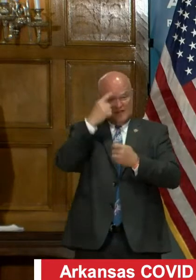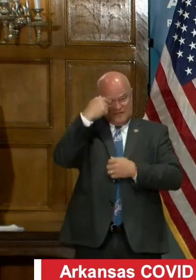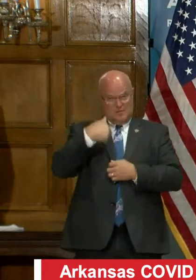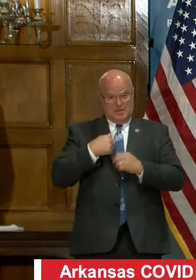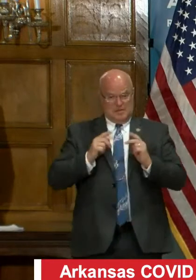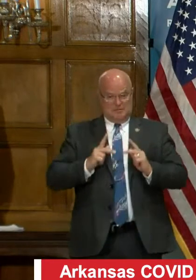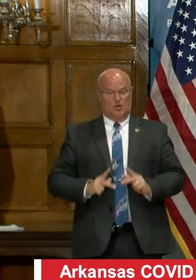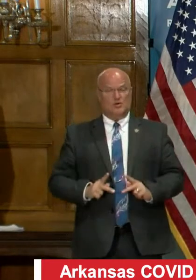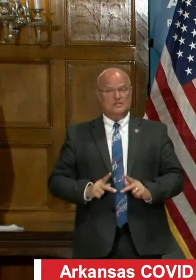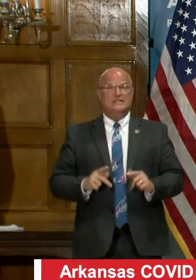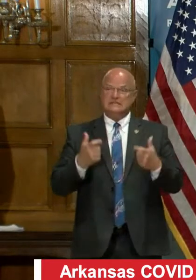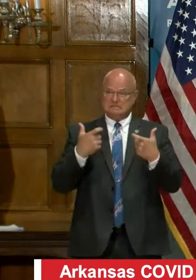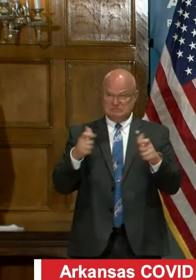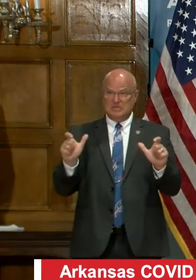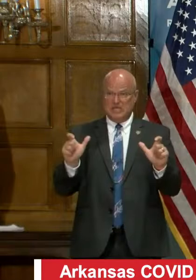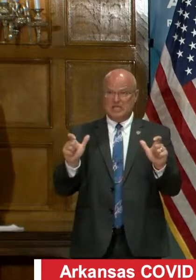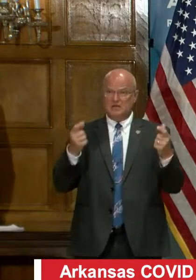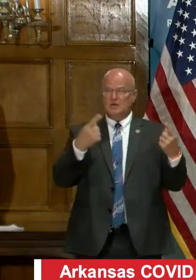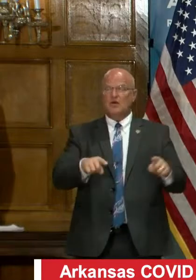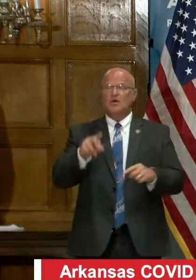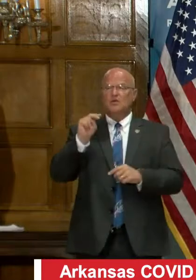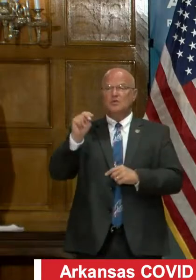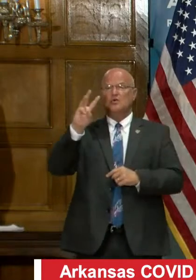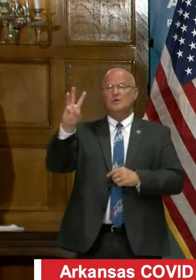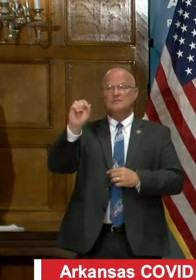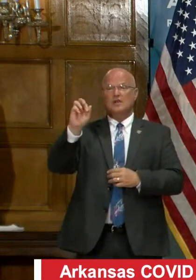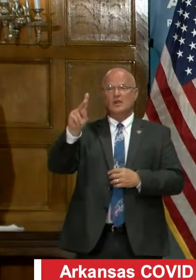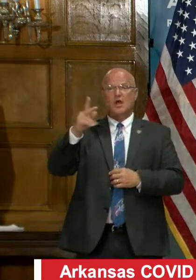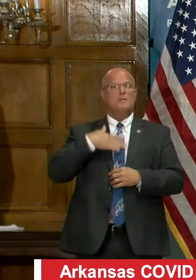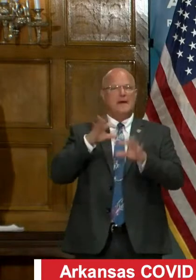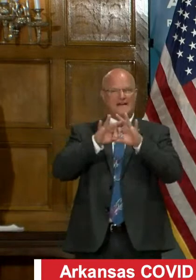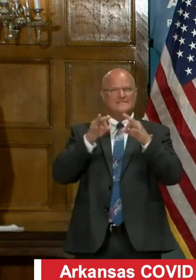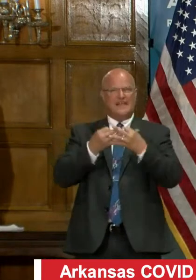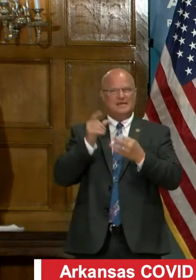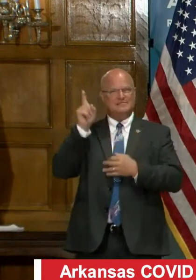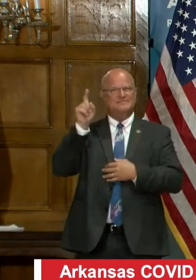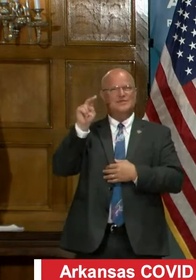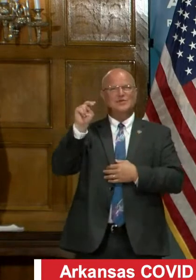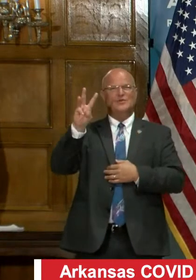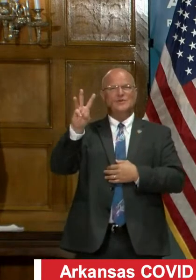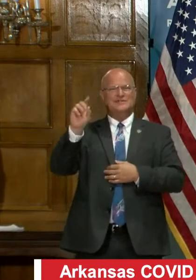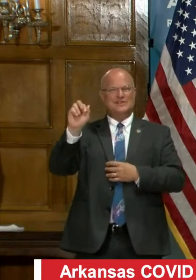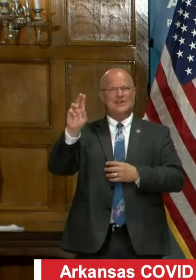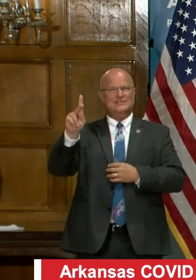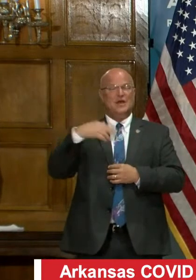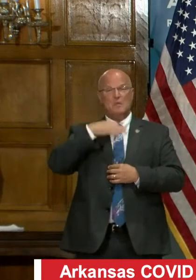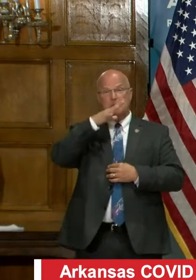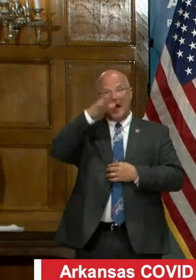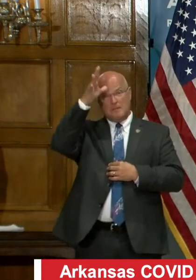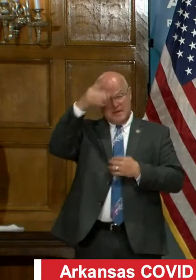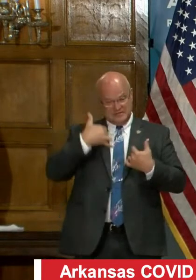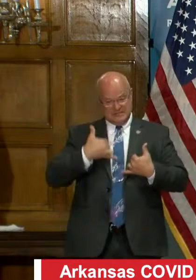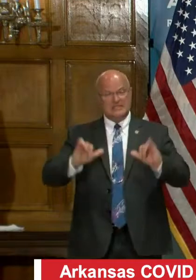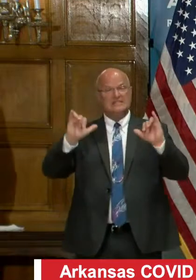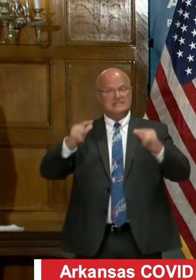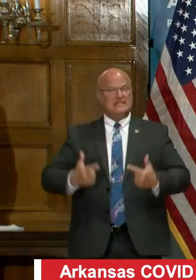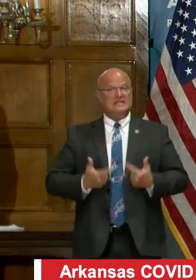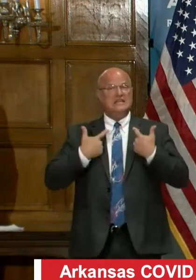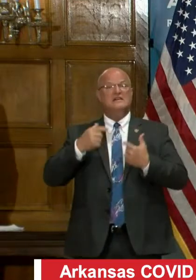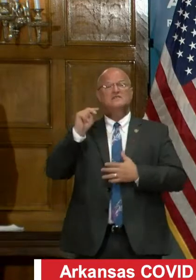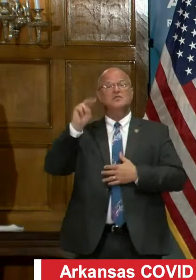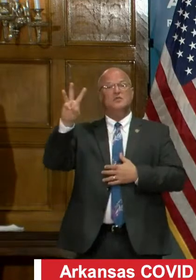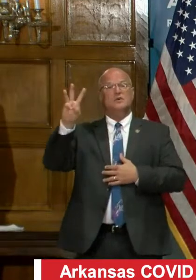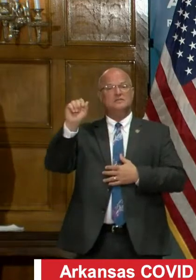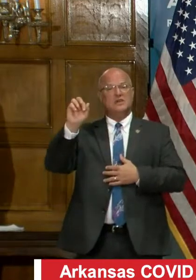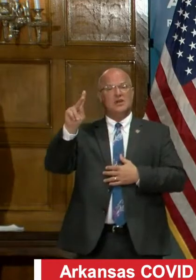me personally, it's a big deal what's going on in Northwest Arkansas. My family is from Northwest Arkansas. My parents still live in Northwest Arkansas, and I've got